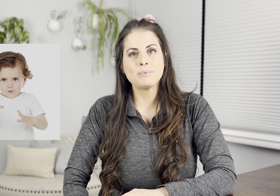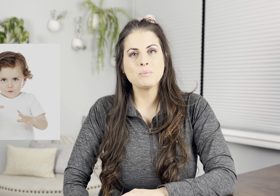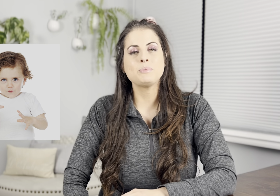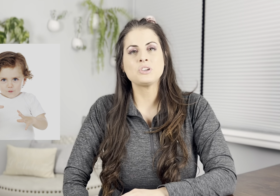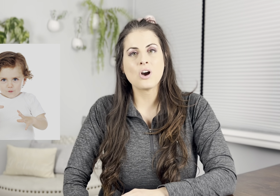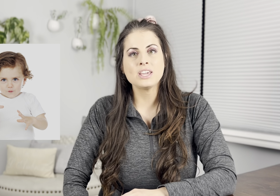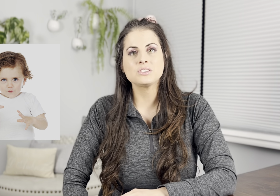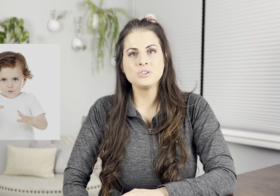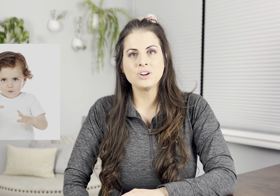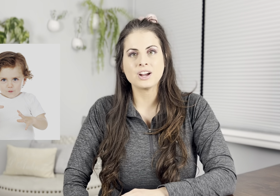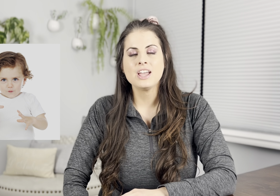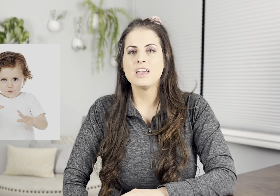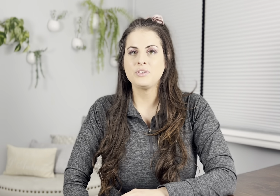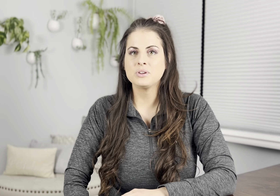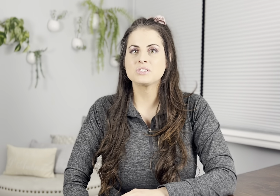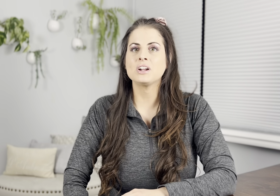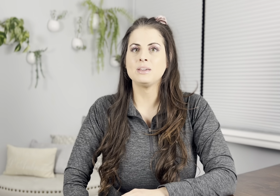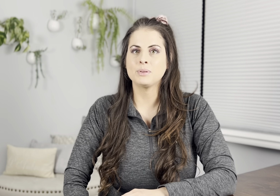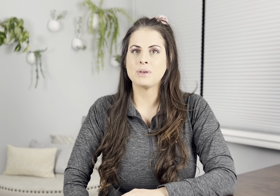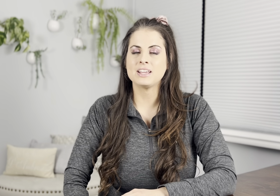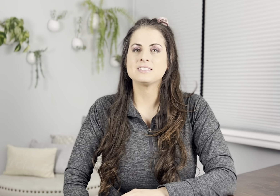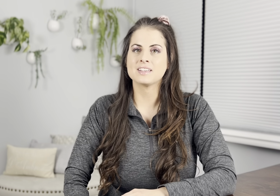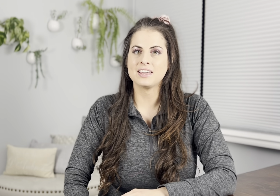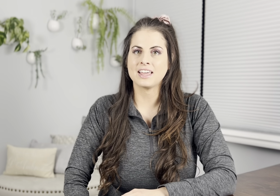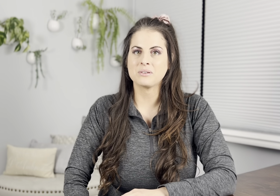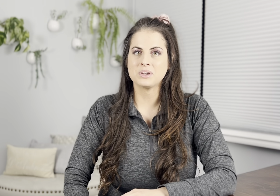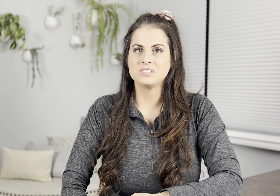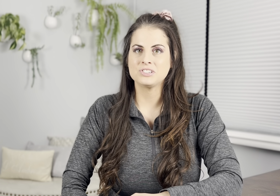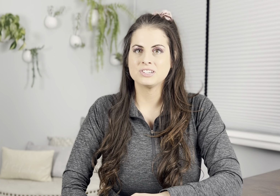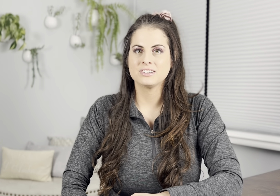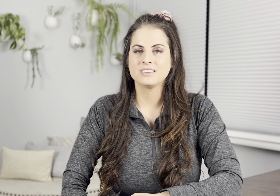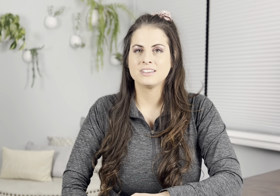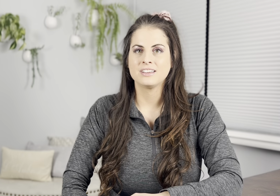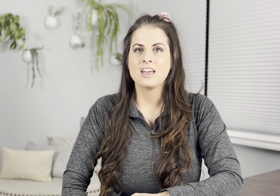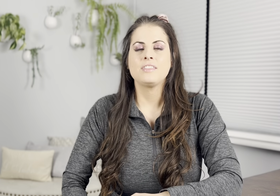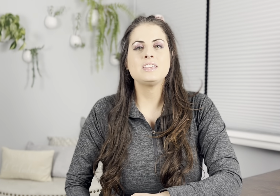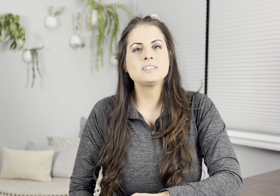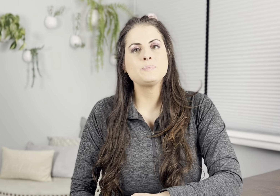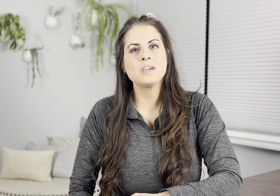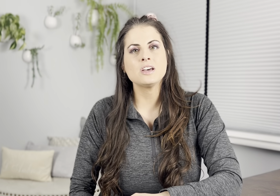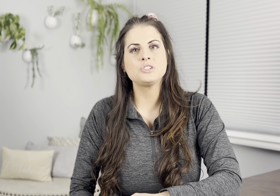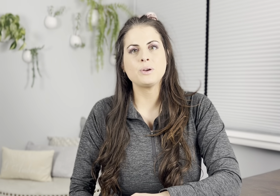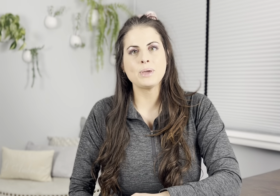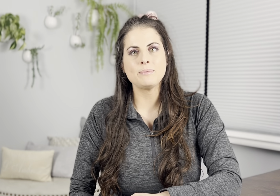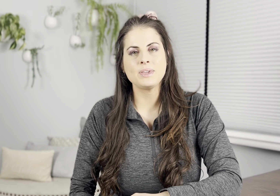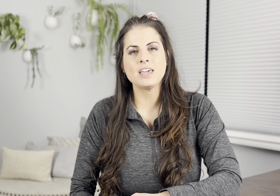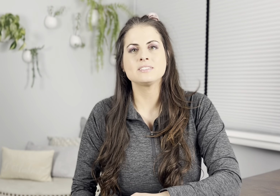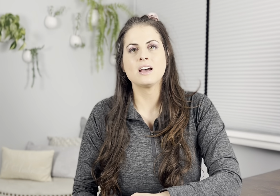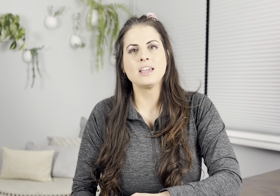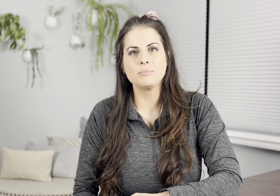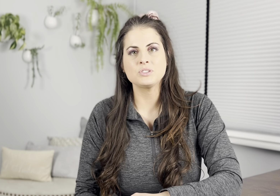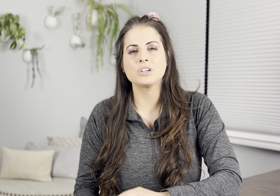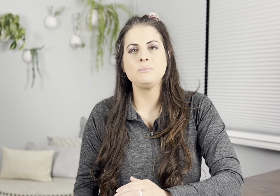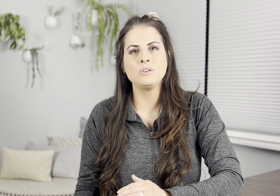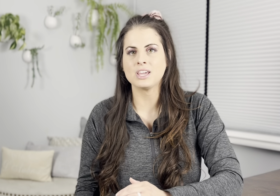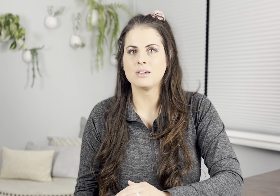will be talking sooner if you can start implementing sign language. This is because your baby is unable to communicate with